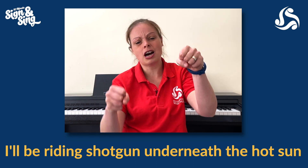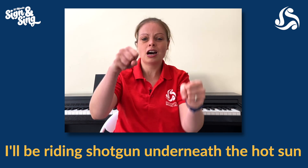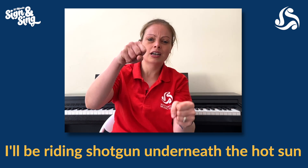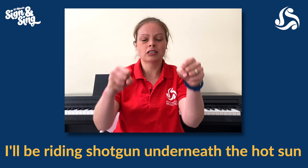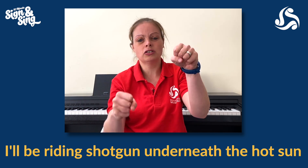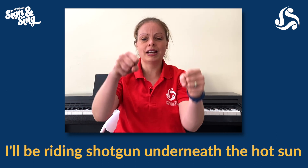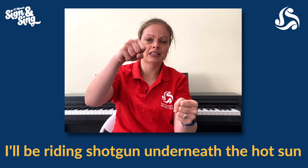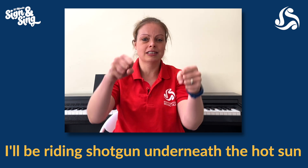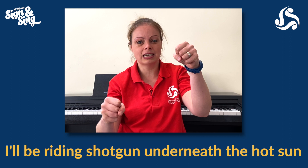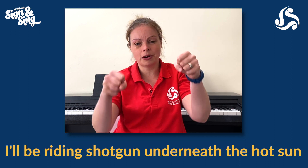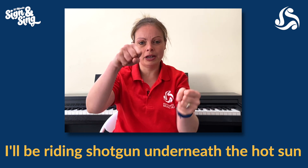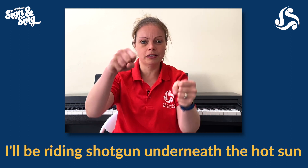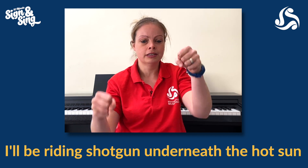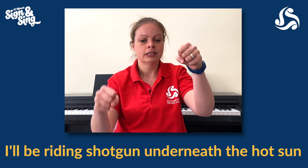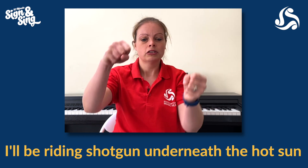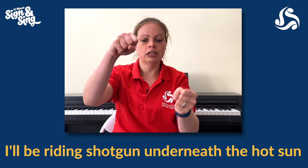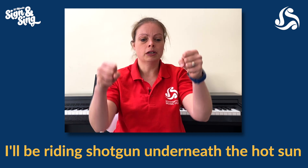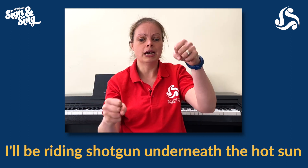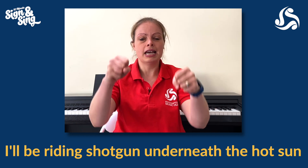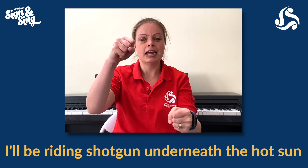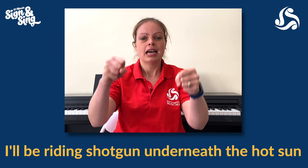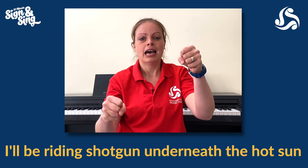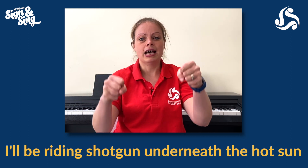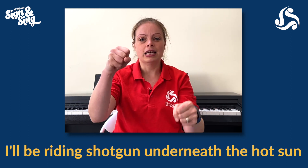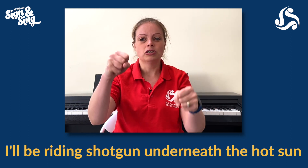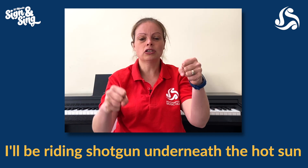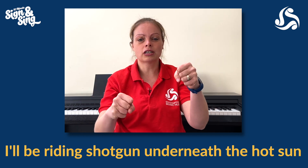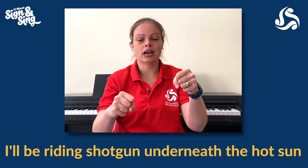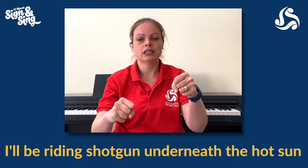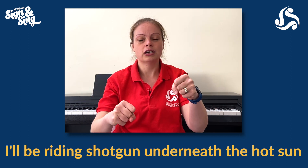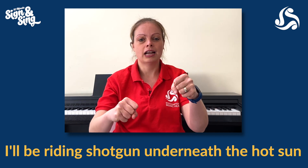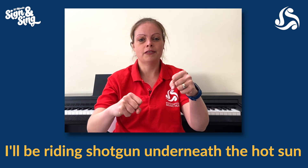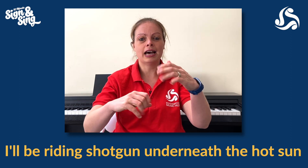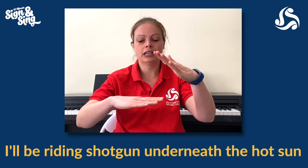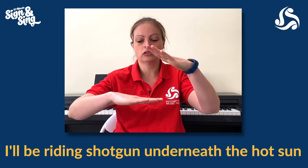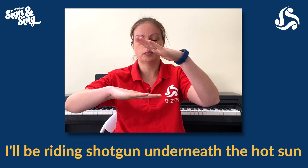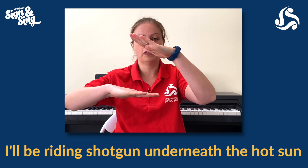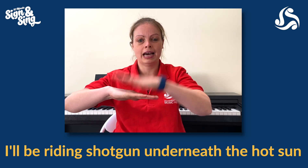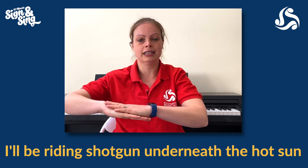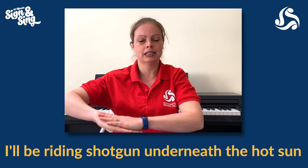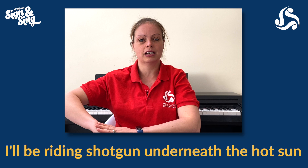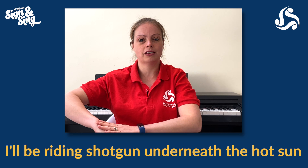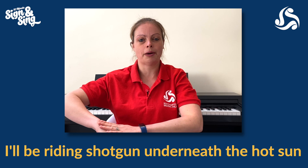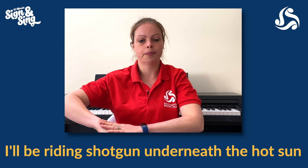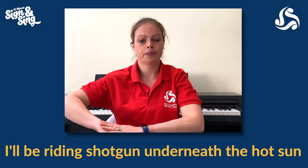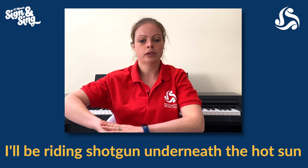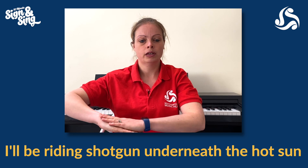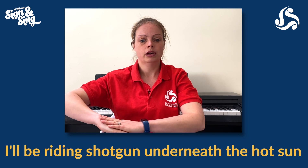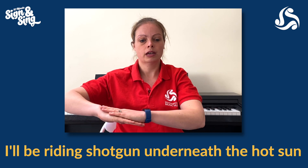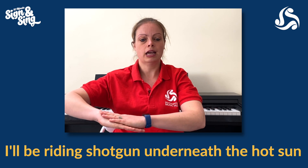your car, so 2 hands on the steering wheel, driving away, and then shotgun, you're going to have hand on top of hand, and it's going to go